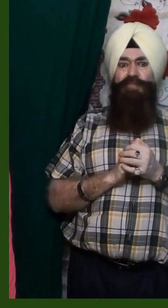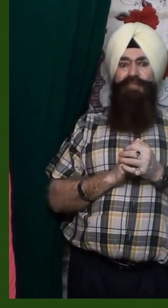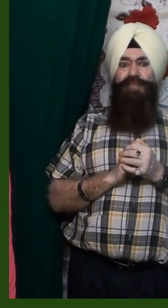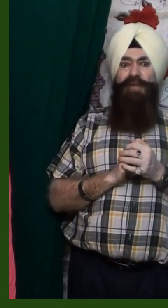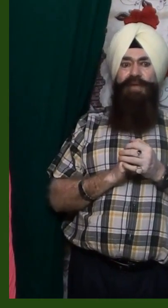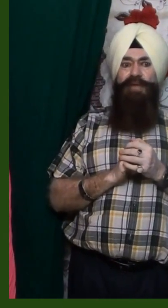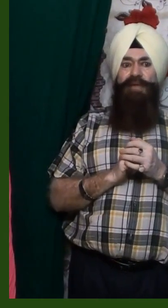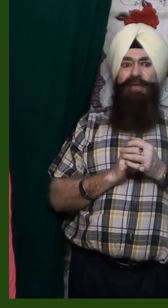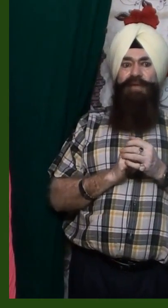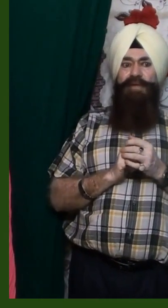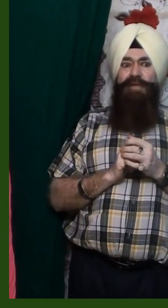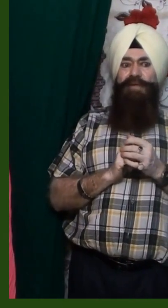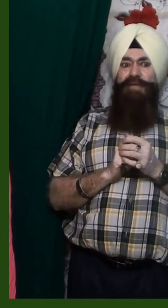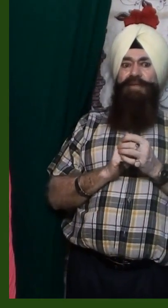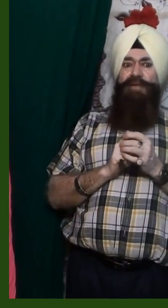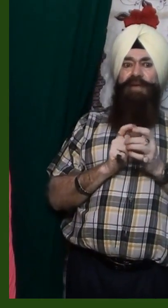view,